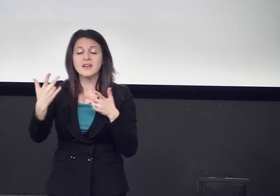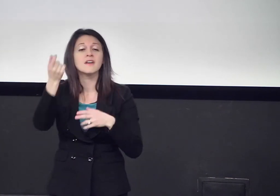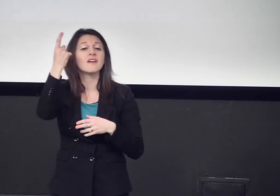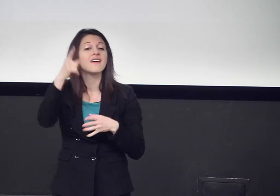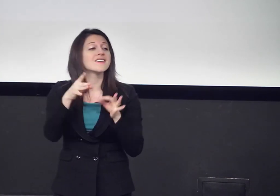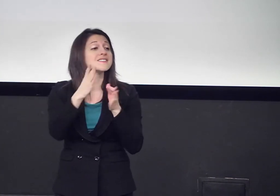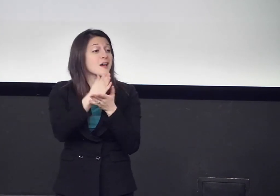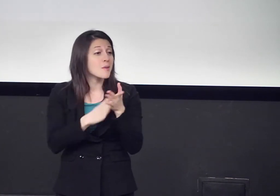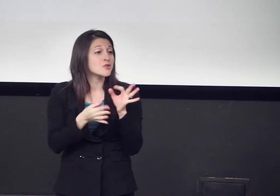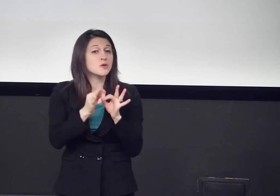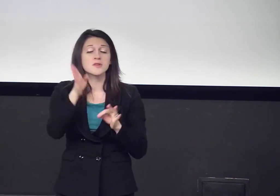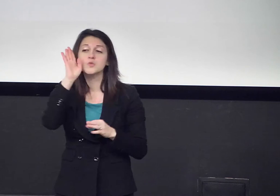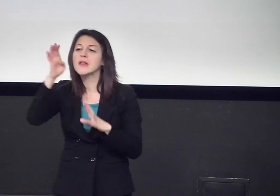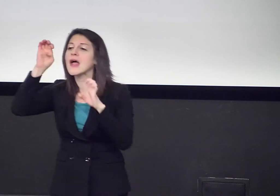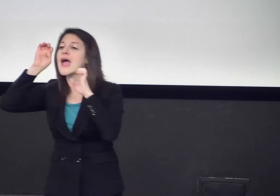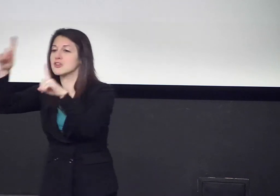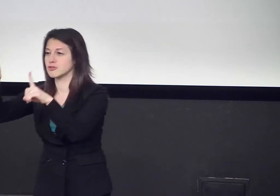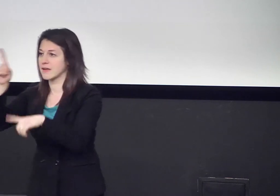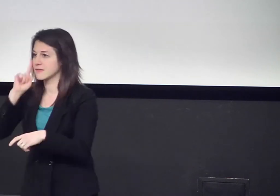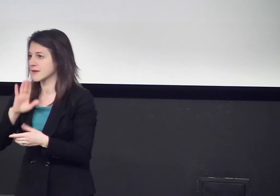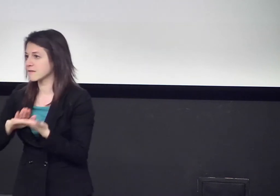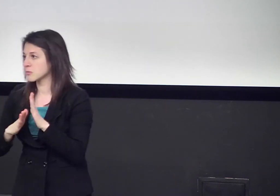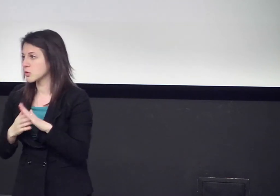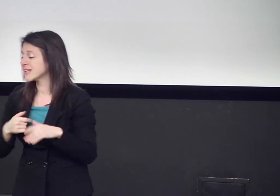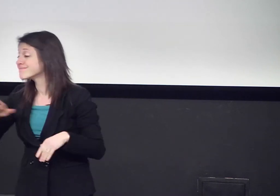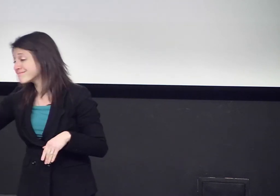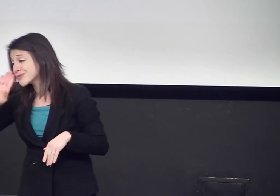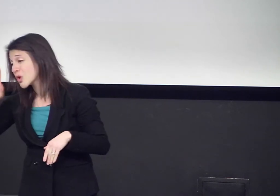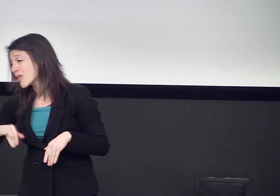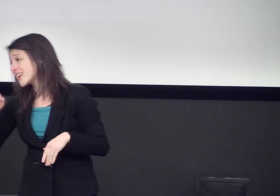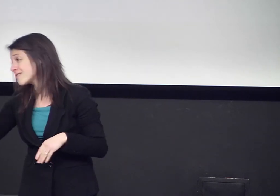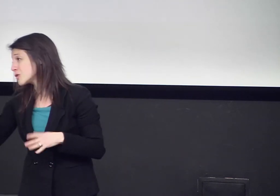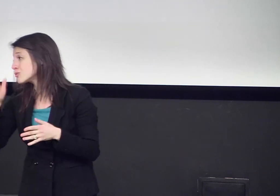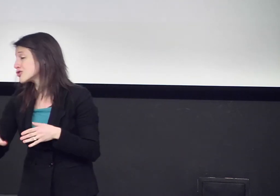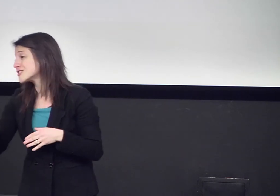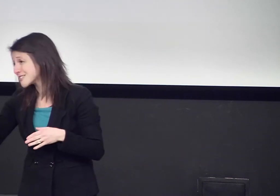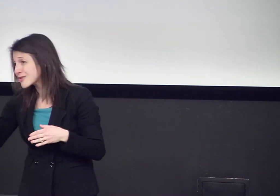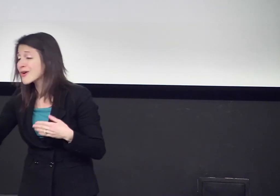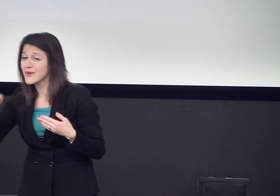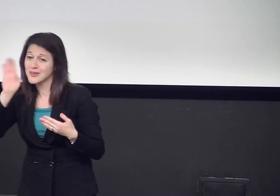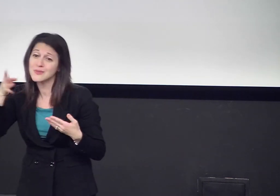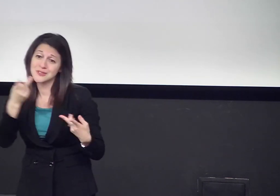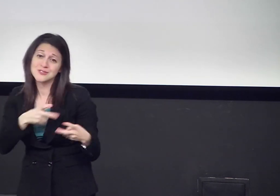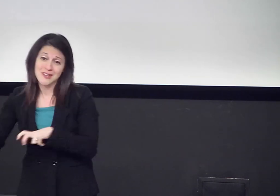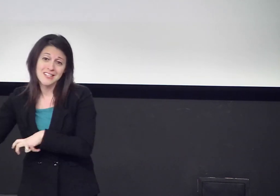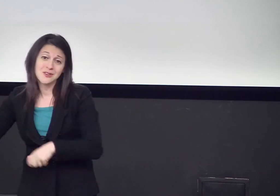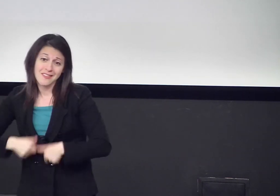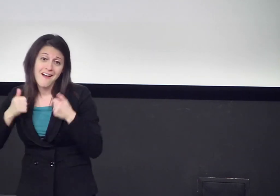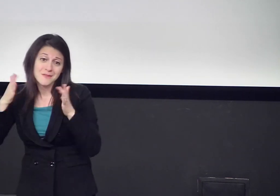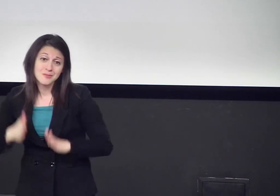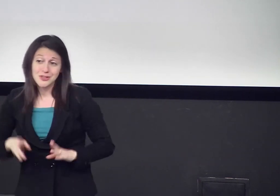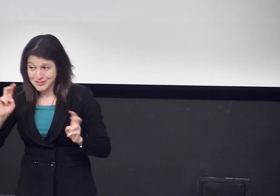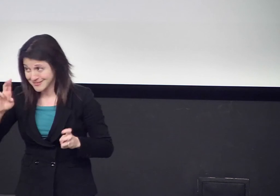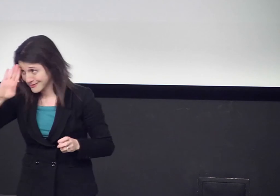press, some interpreters would educate the deaf community and say, well, if you just push zero, it'll transfer you to a live